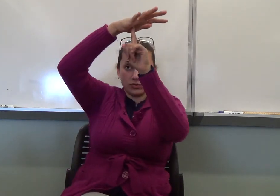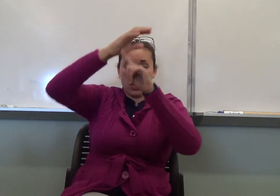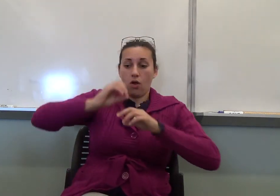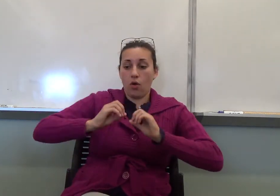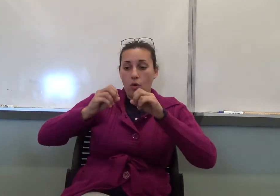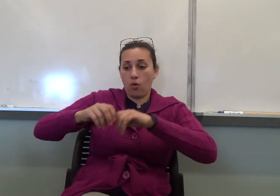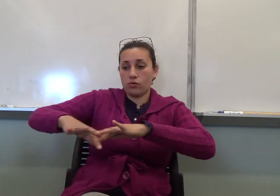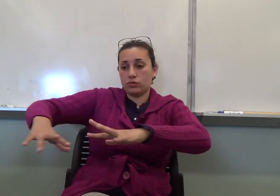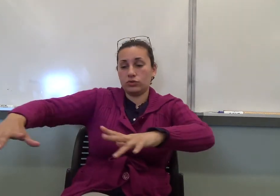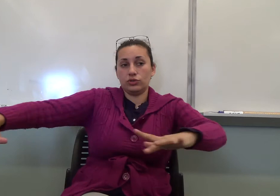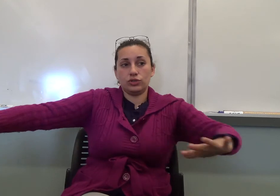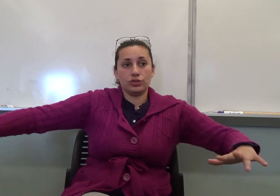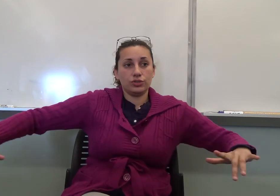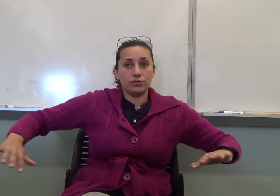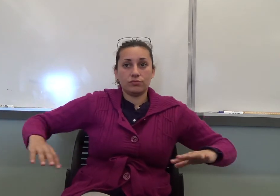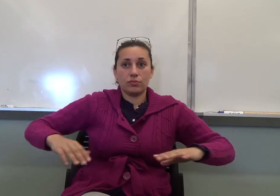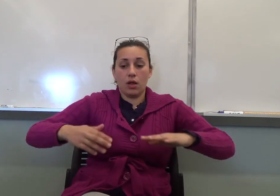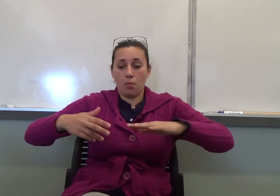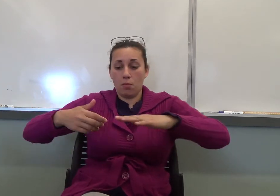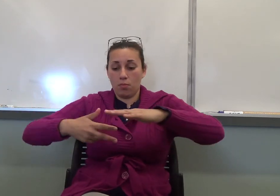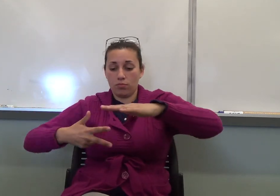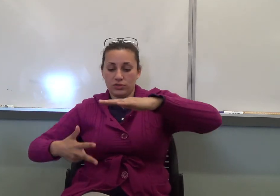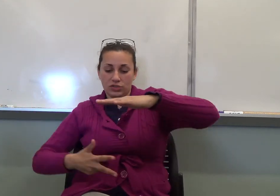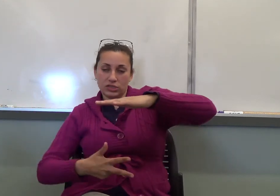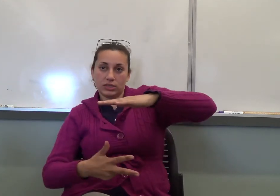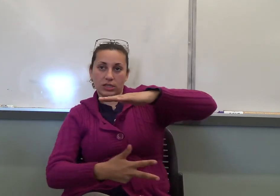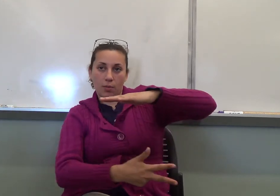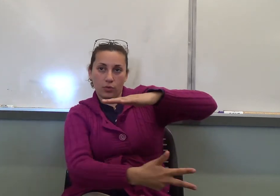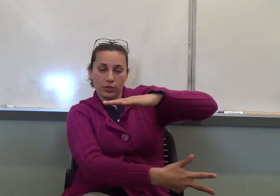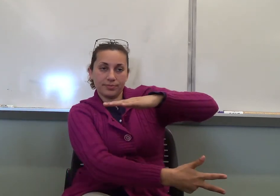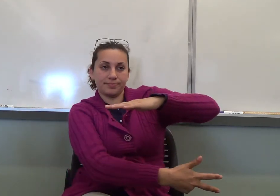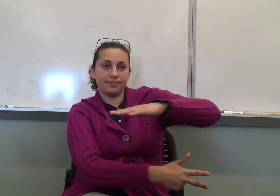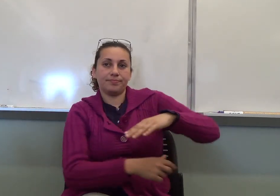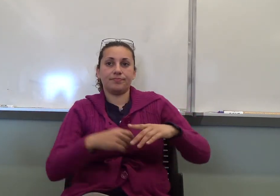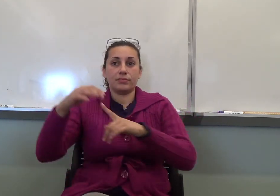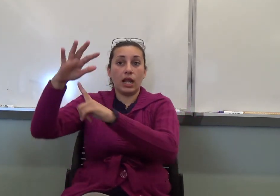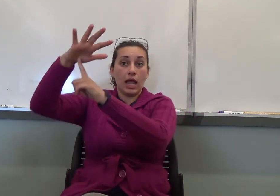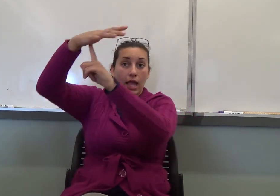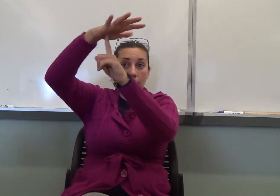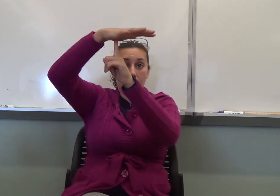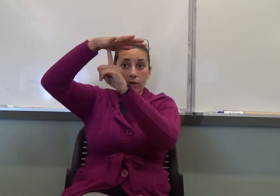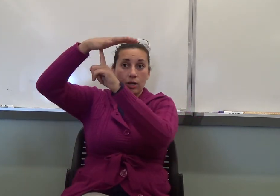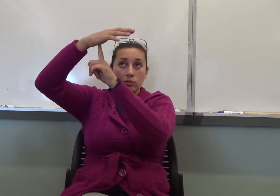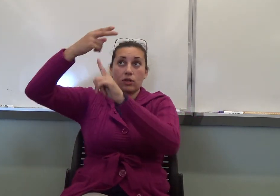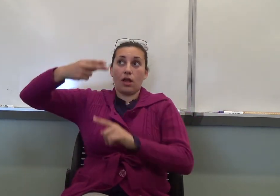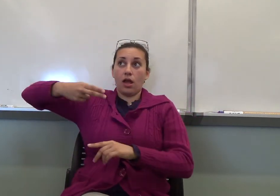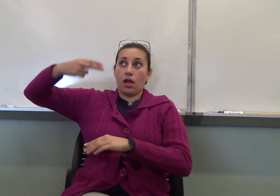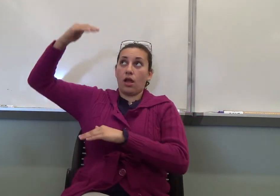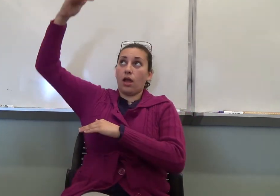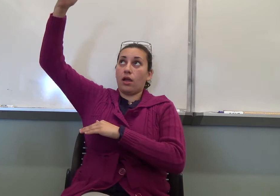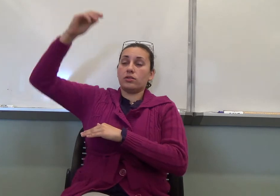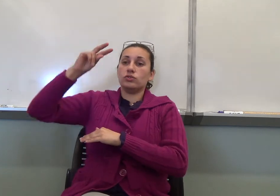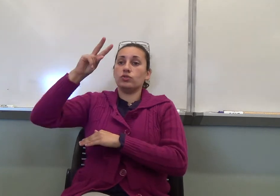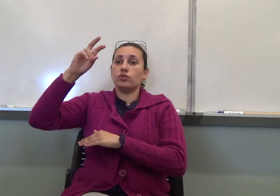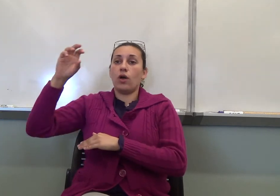the ocean, a submarine. The helicopter is hovering at a height of 200 feet above the ocean. What page did you